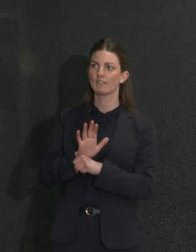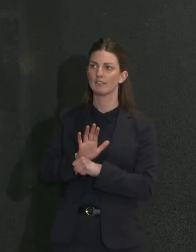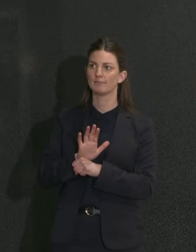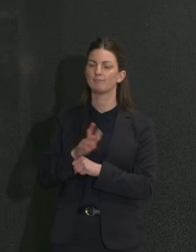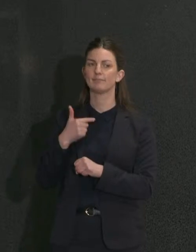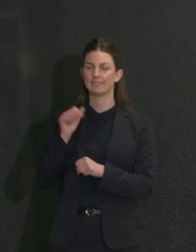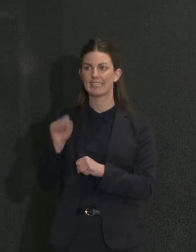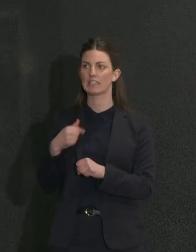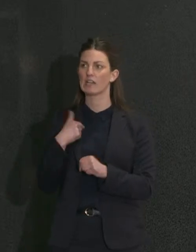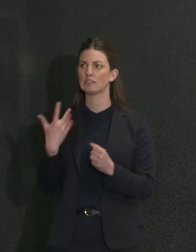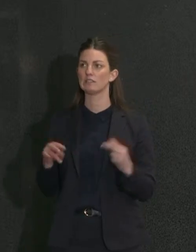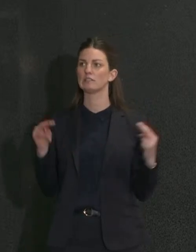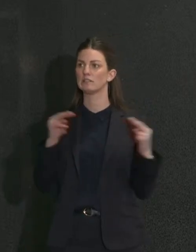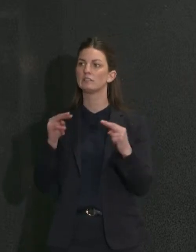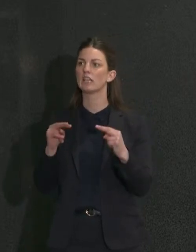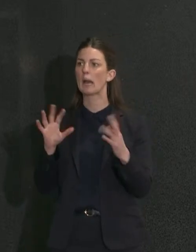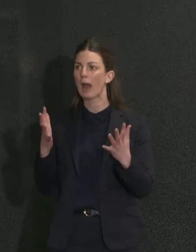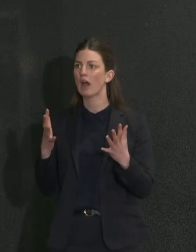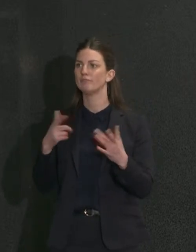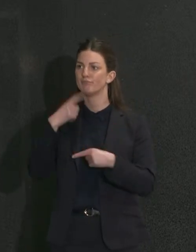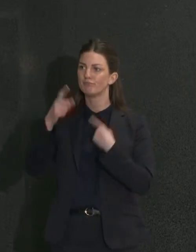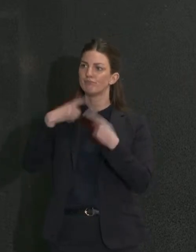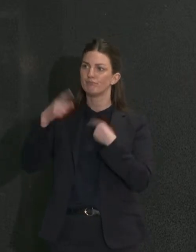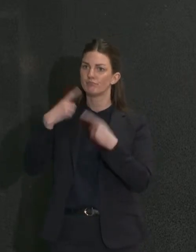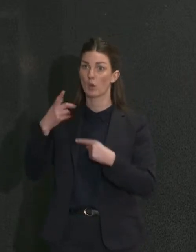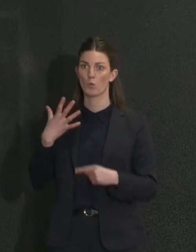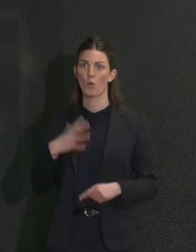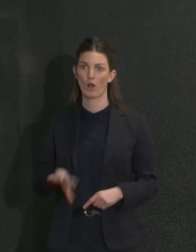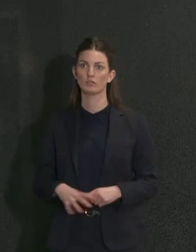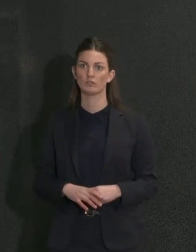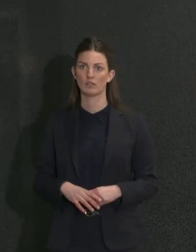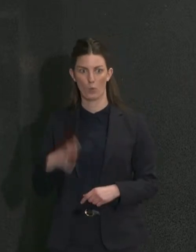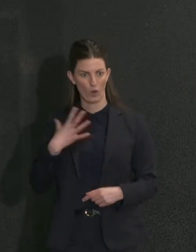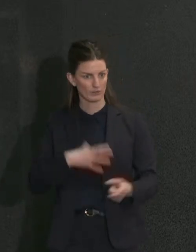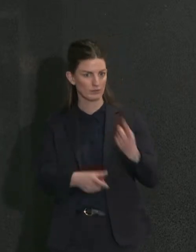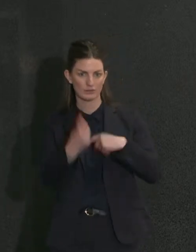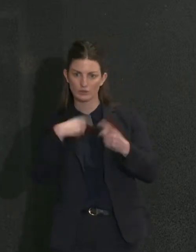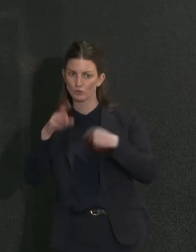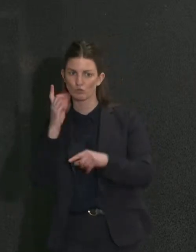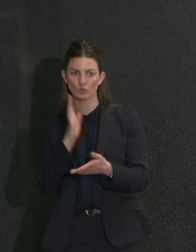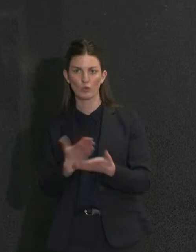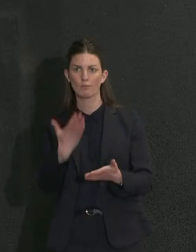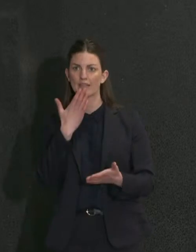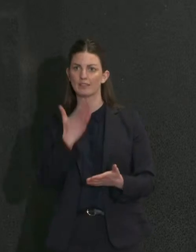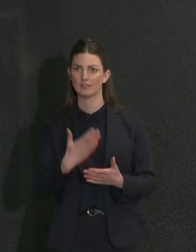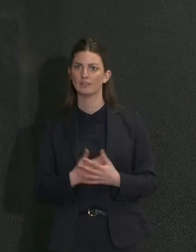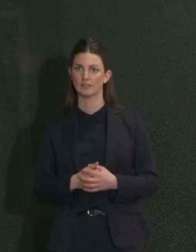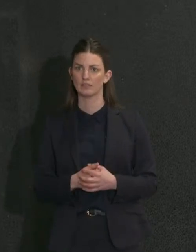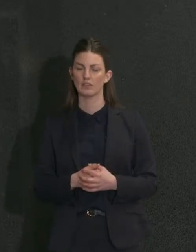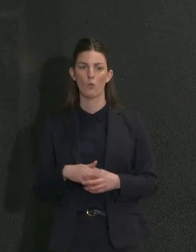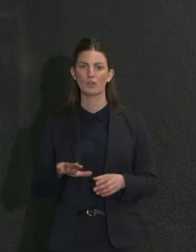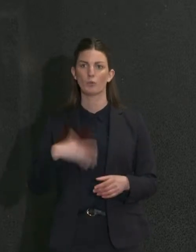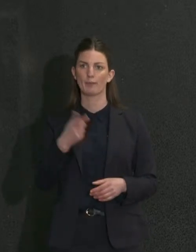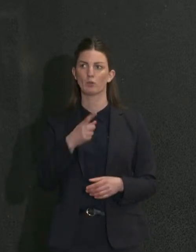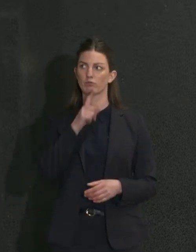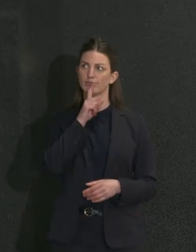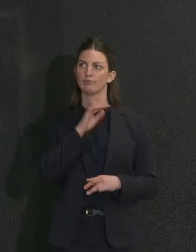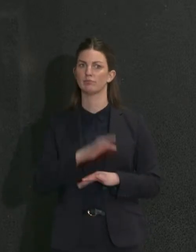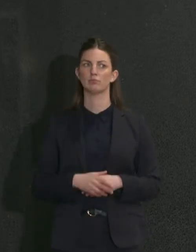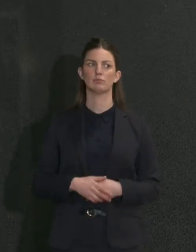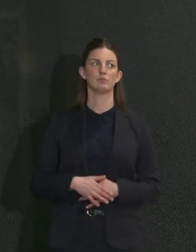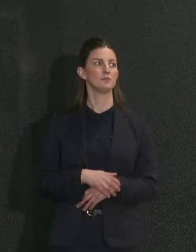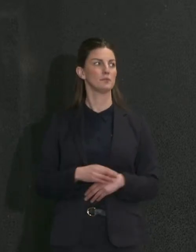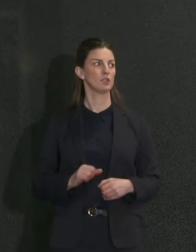instructions they're given. We want everyone to act in a way that doesn't add to the spread of this, but instead helps us all